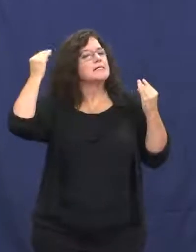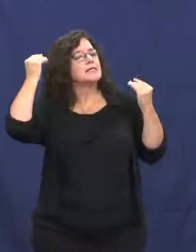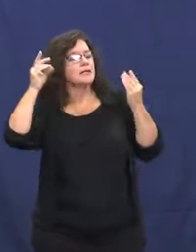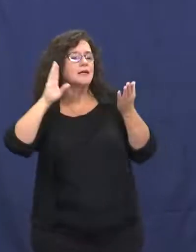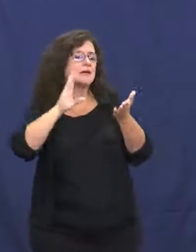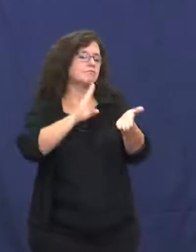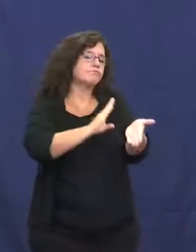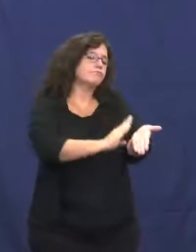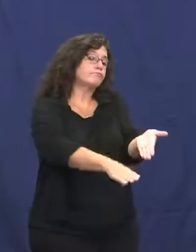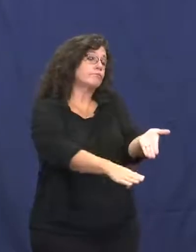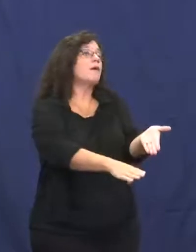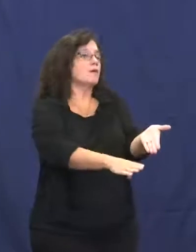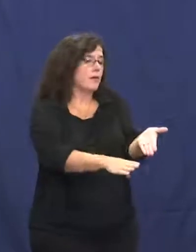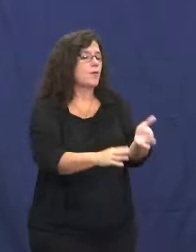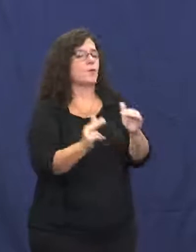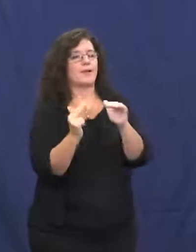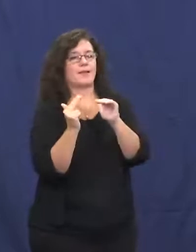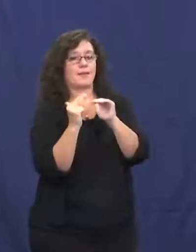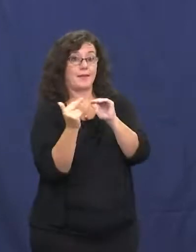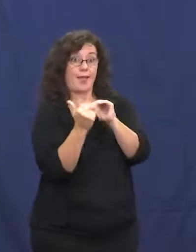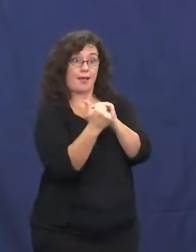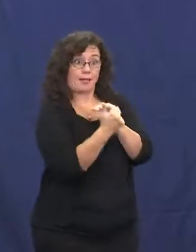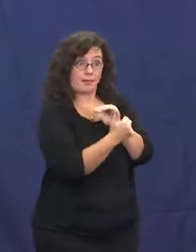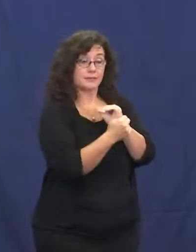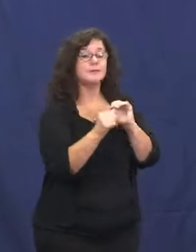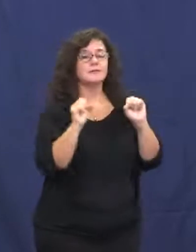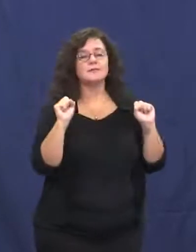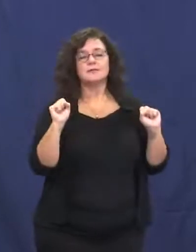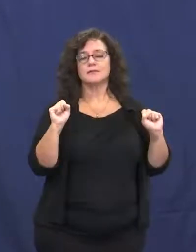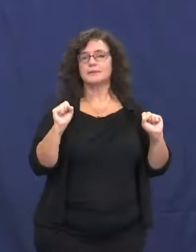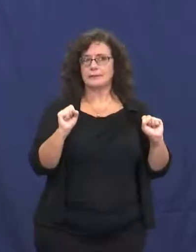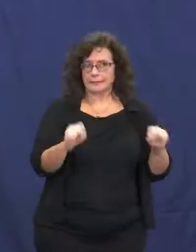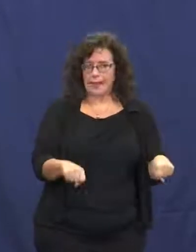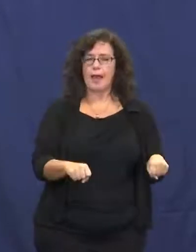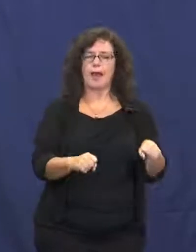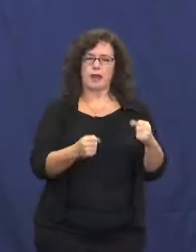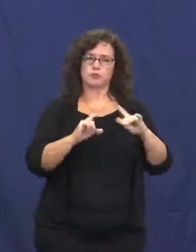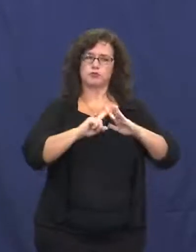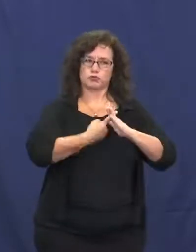nail salons can now operate even in counties like ours that are in the purple tier.